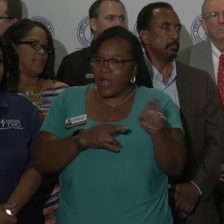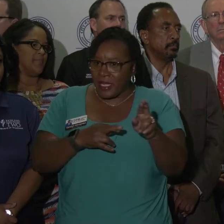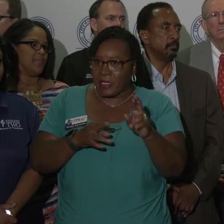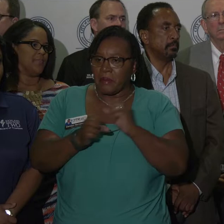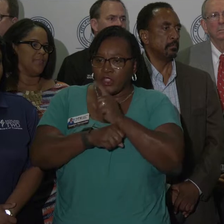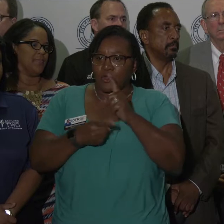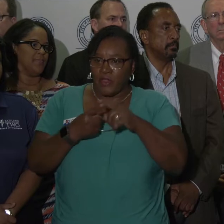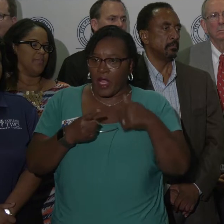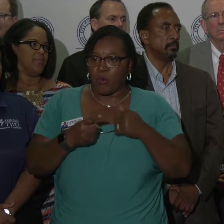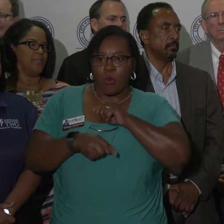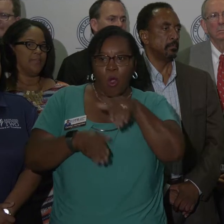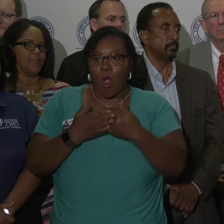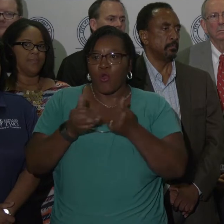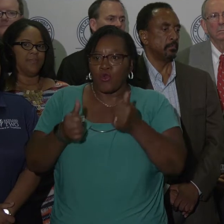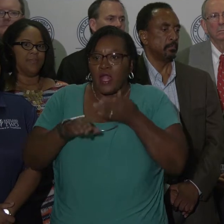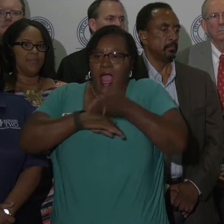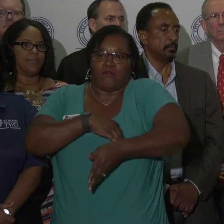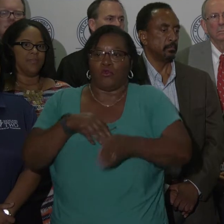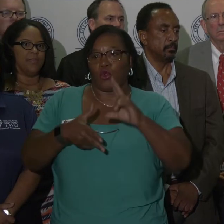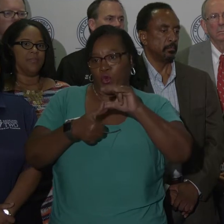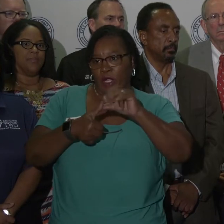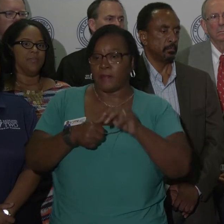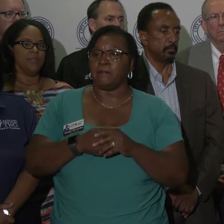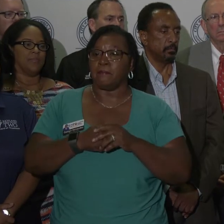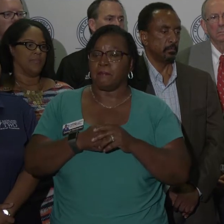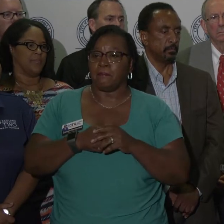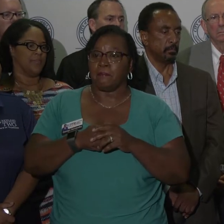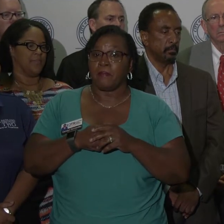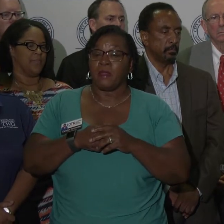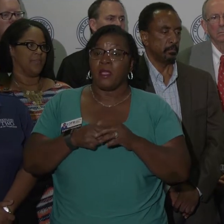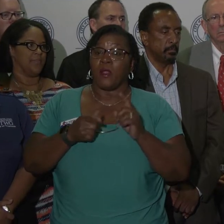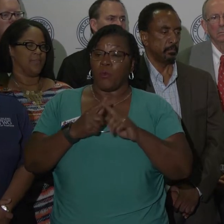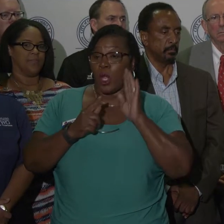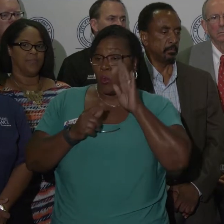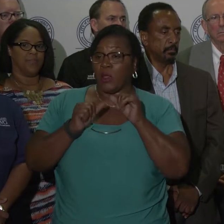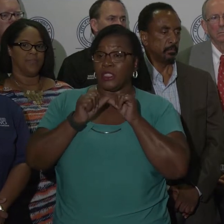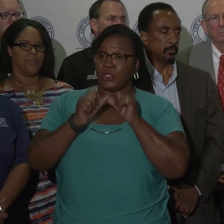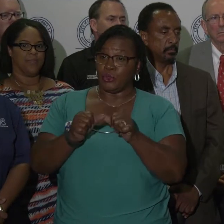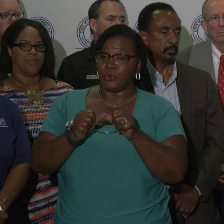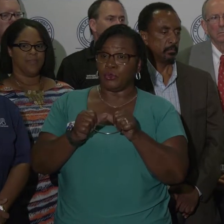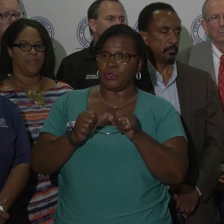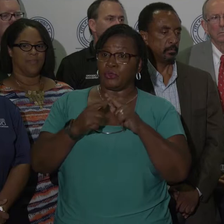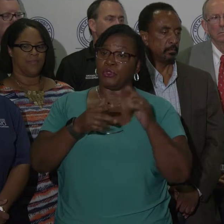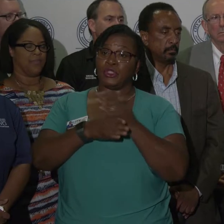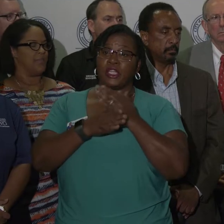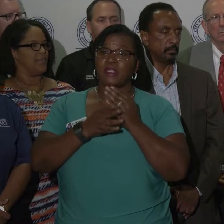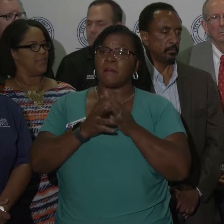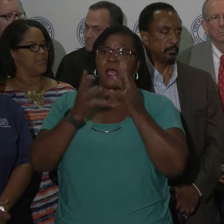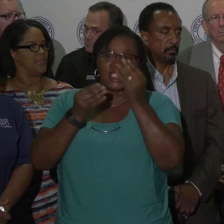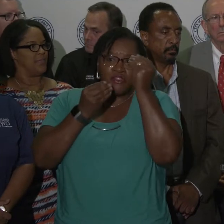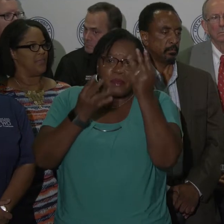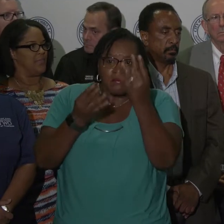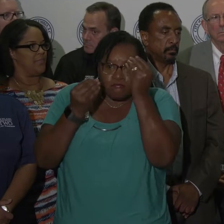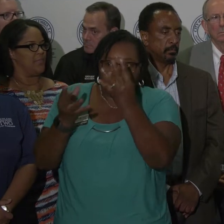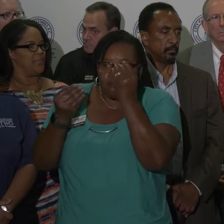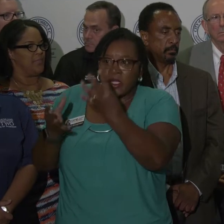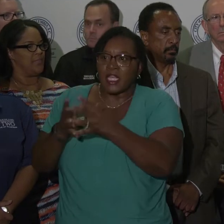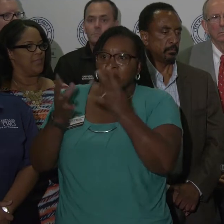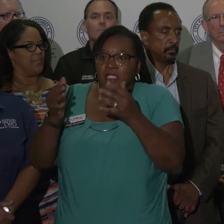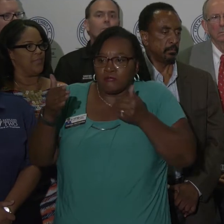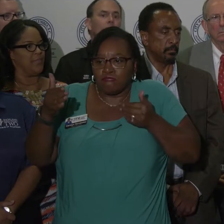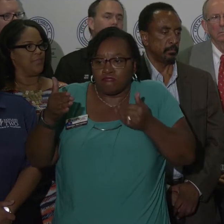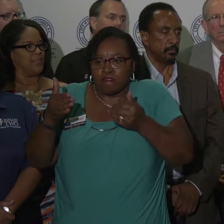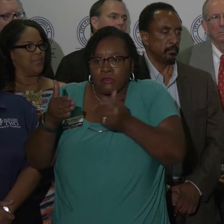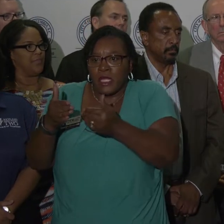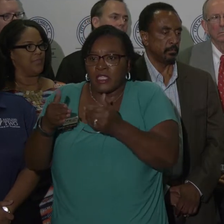out on the other side of Hurricane Michael safe and sound. We will continue to share as much information as we have it, closely